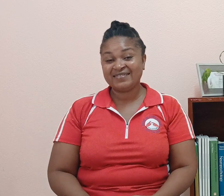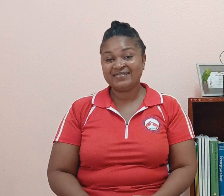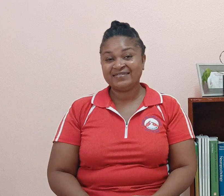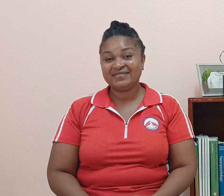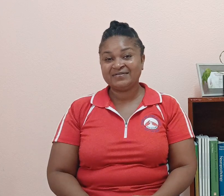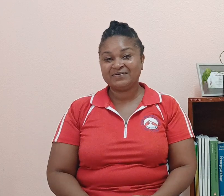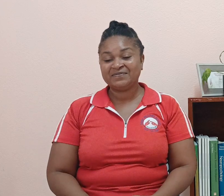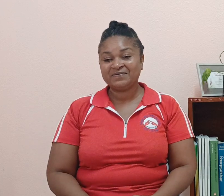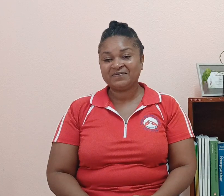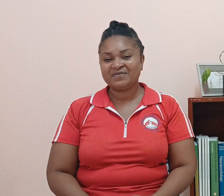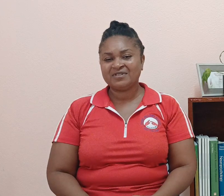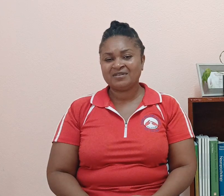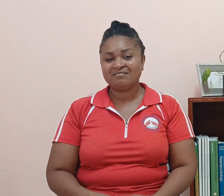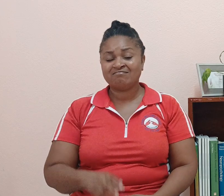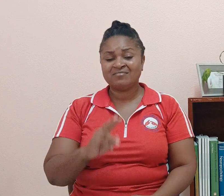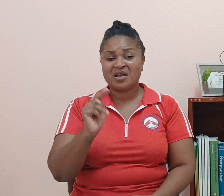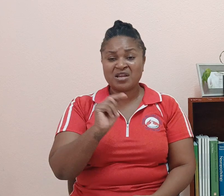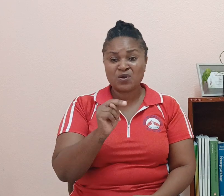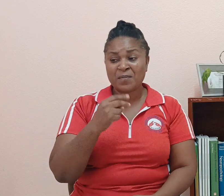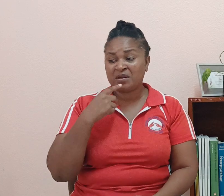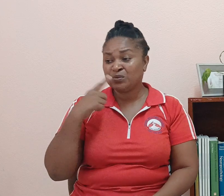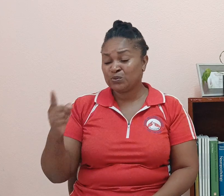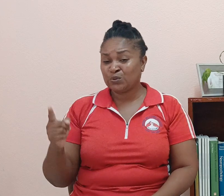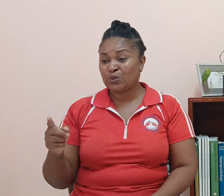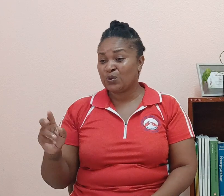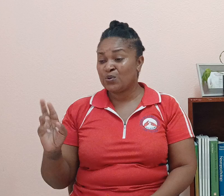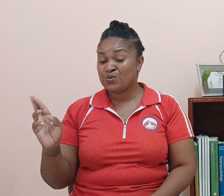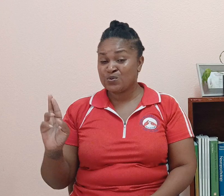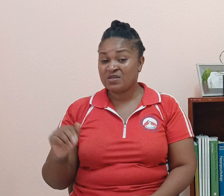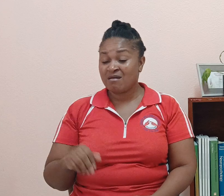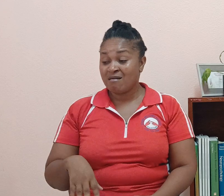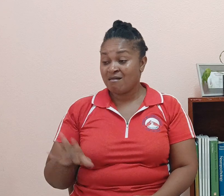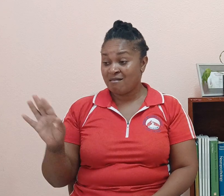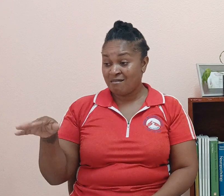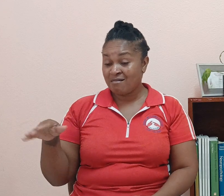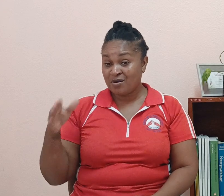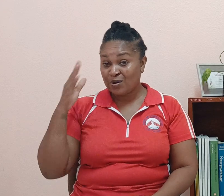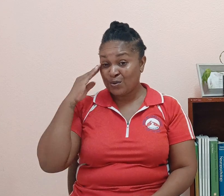She told Ruth that Boaz was really a close relative of theirs.